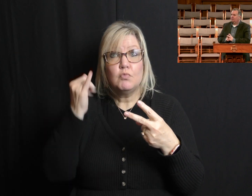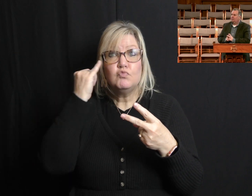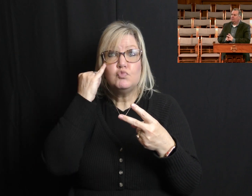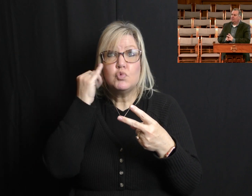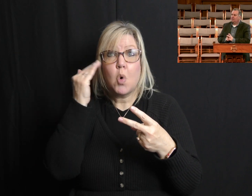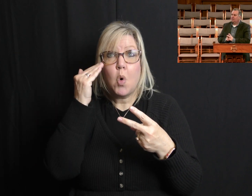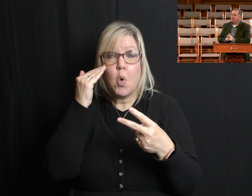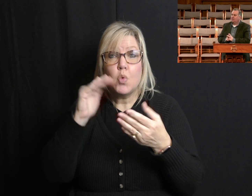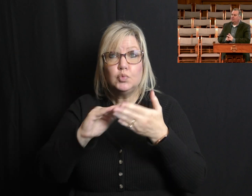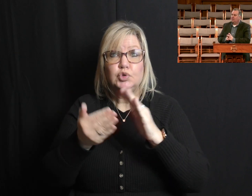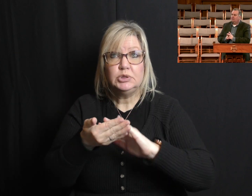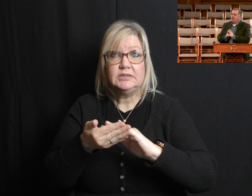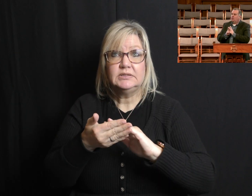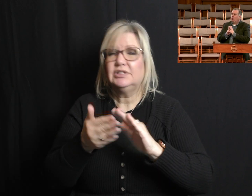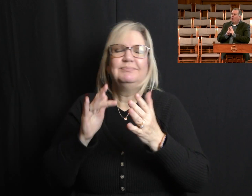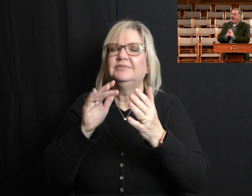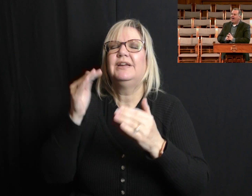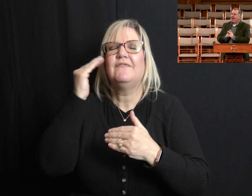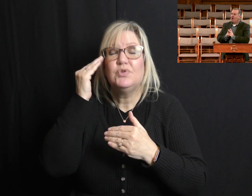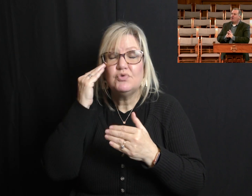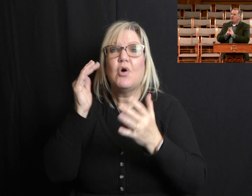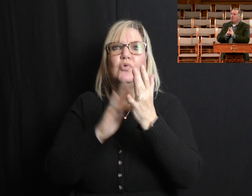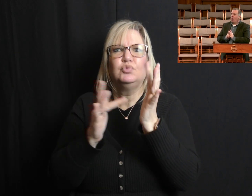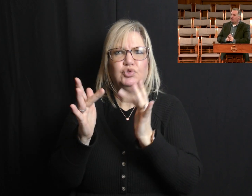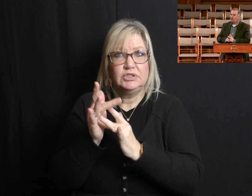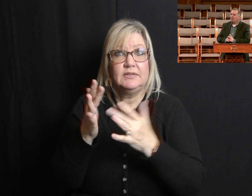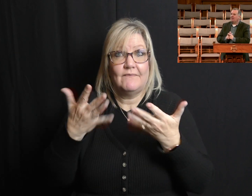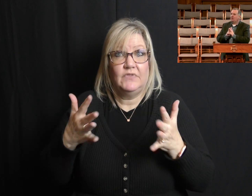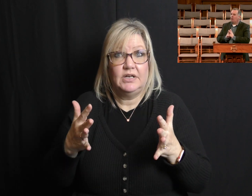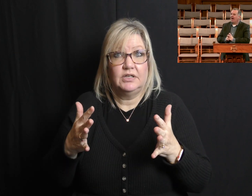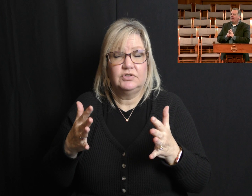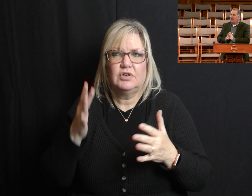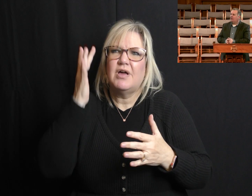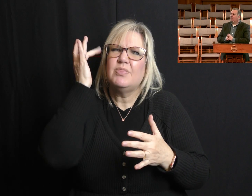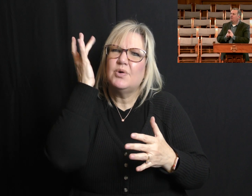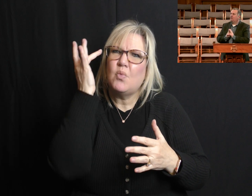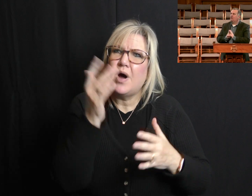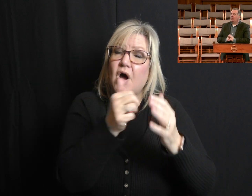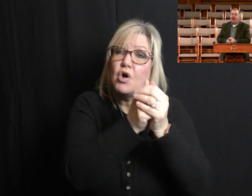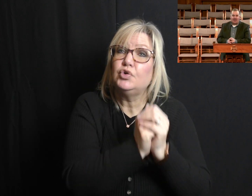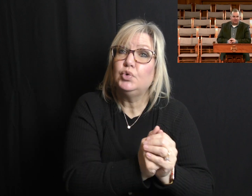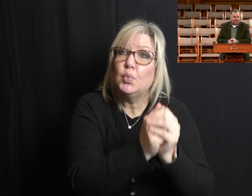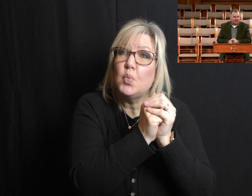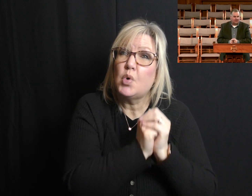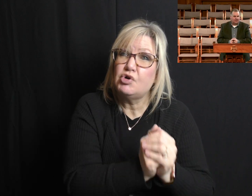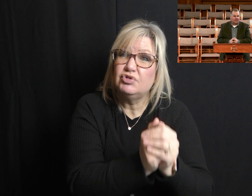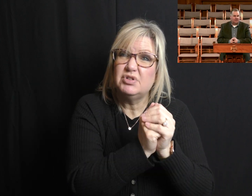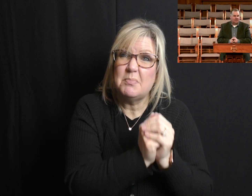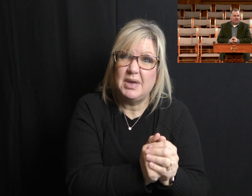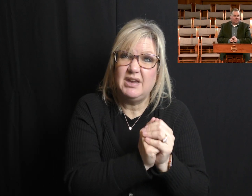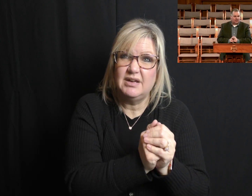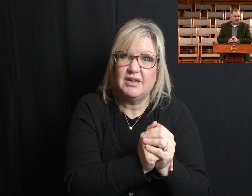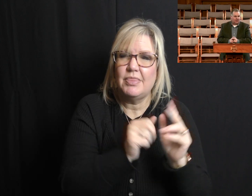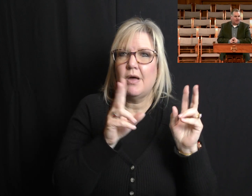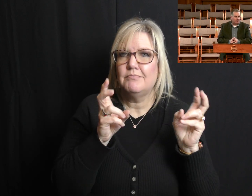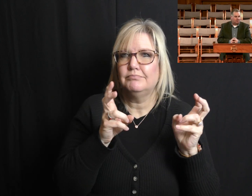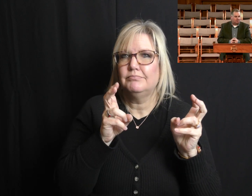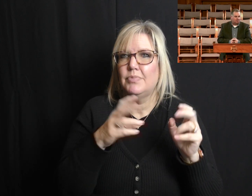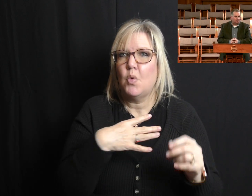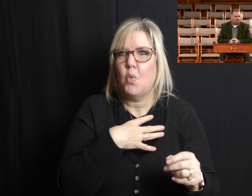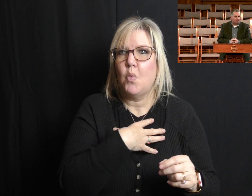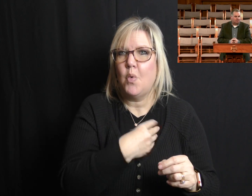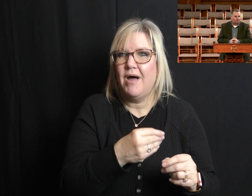Jesus, then why are you worshiping the white elephants of your life instead of